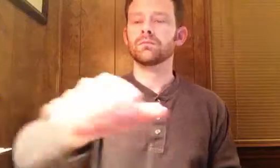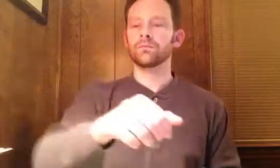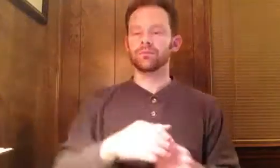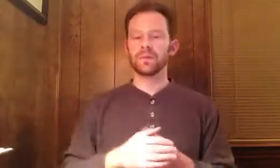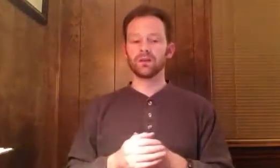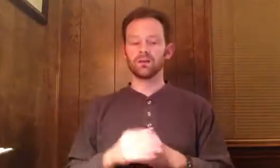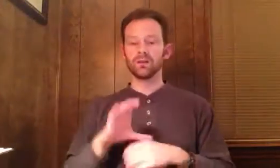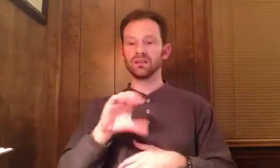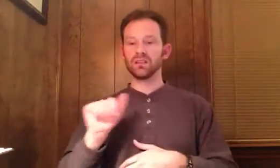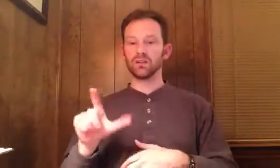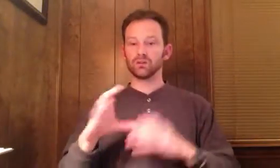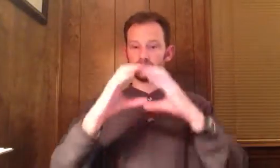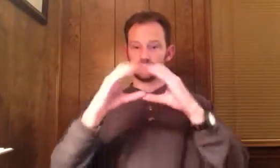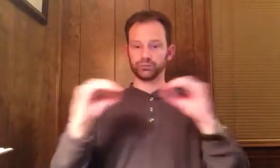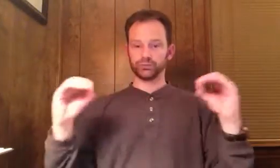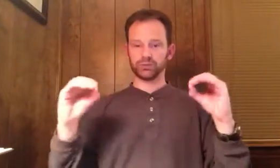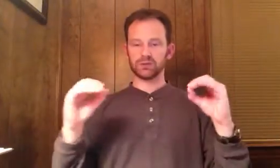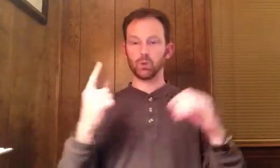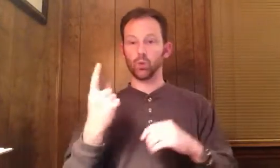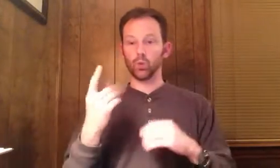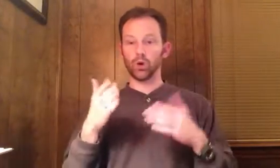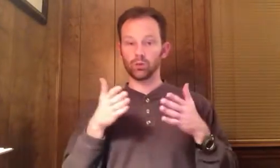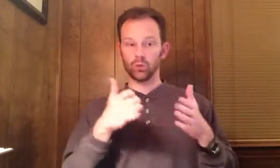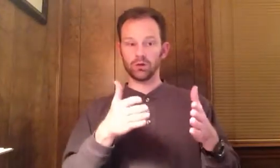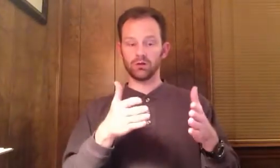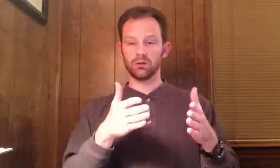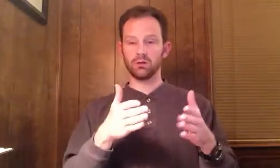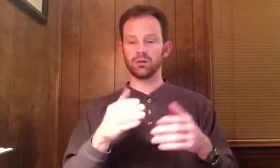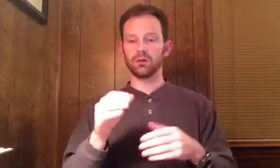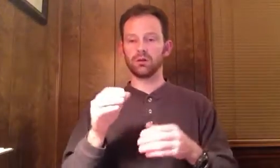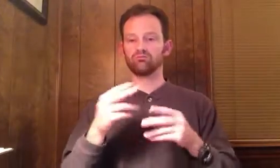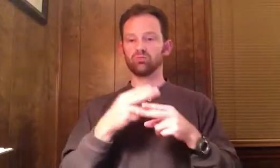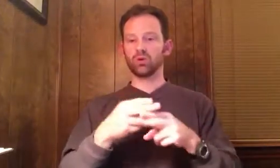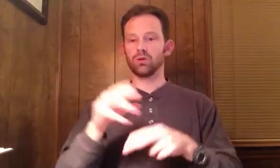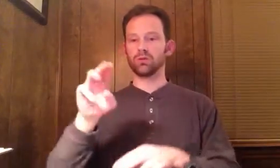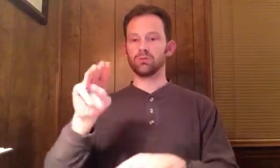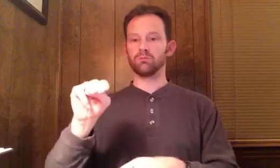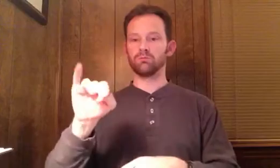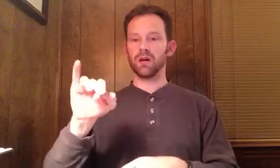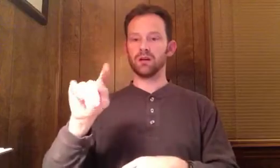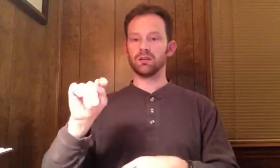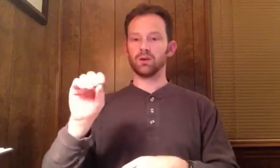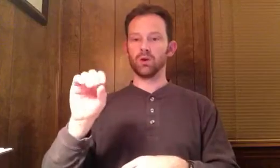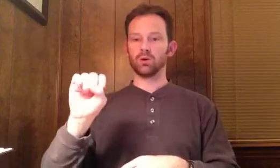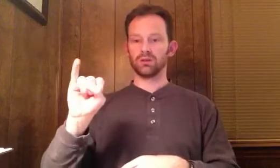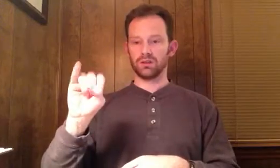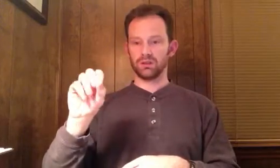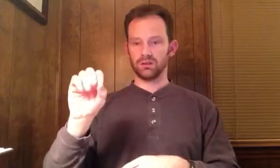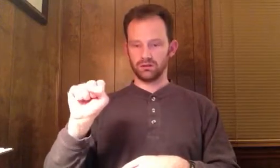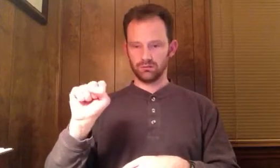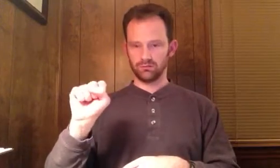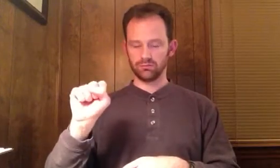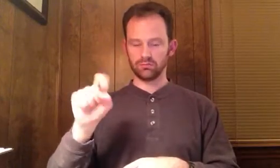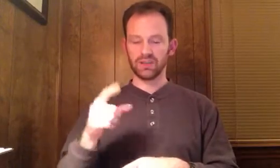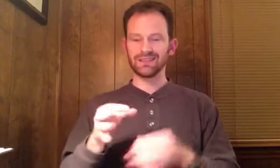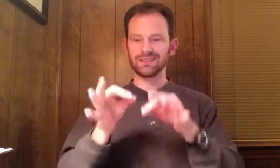process called mitosis. The big idea to remember is that mitosis is the simple duplication of a cell and